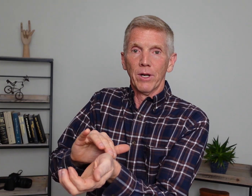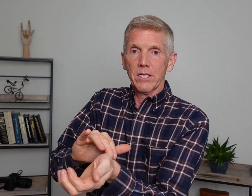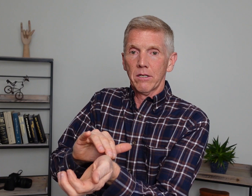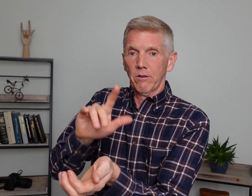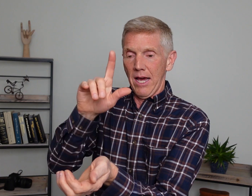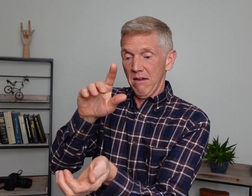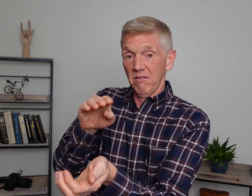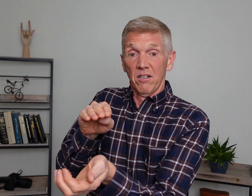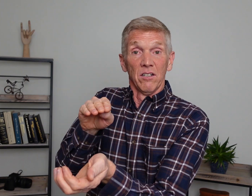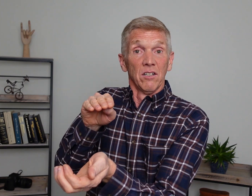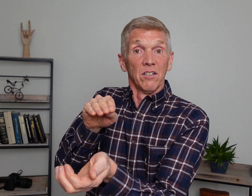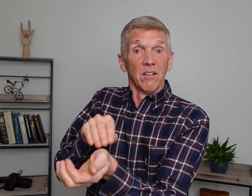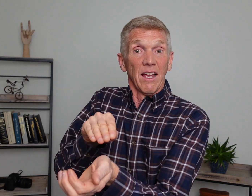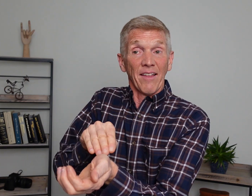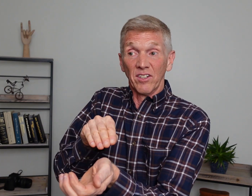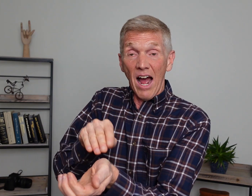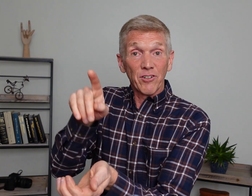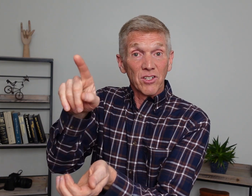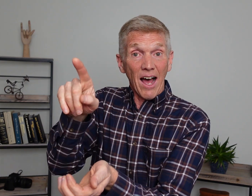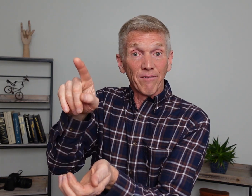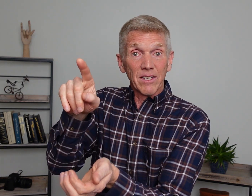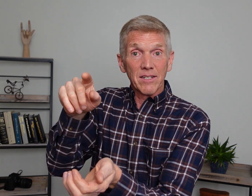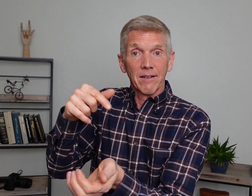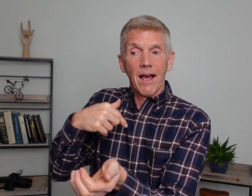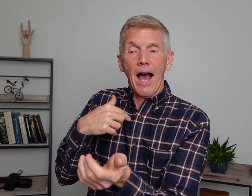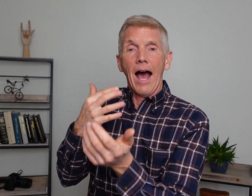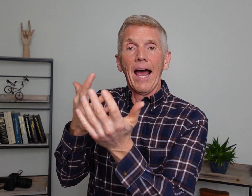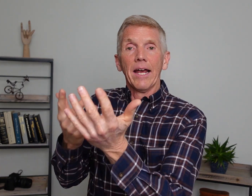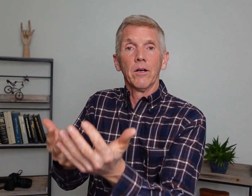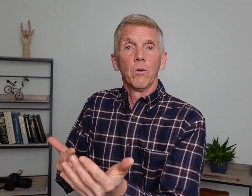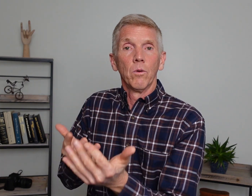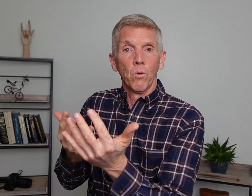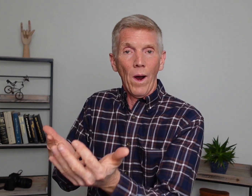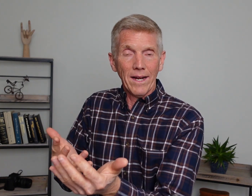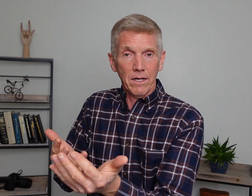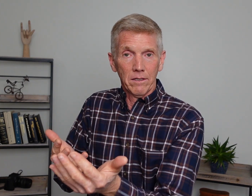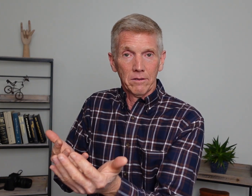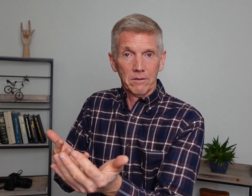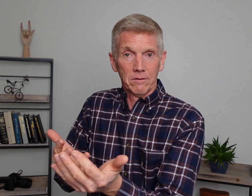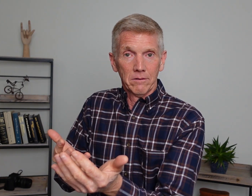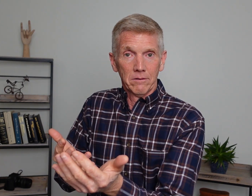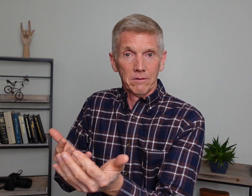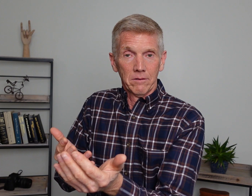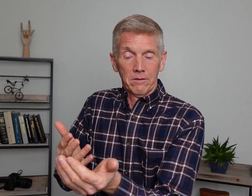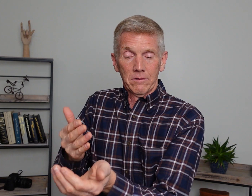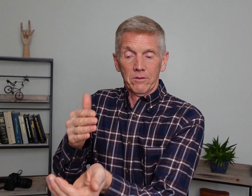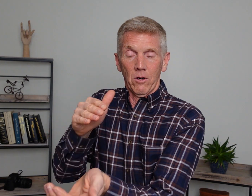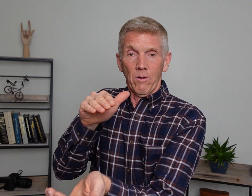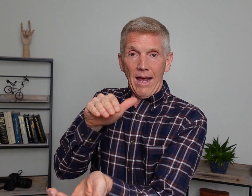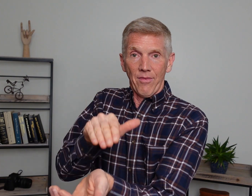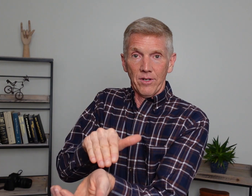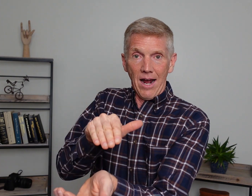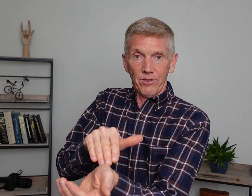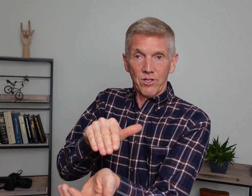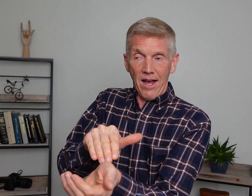wrist, okay? At the doctor's office, I waited. So at the doctor's